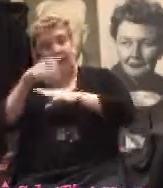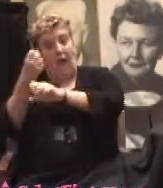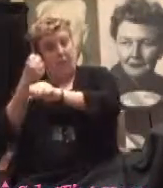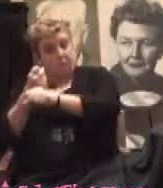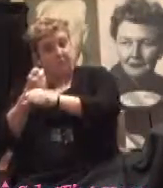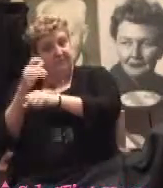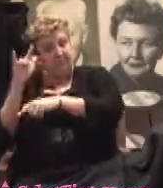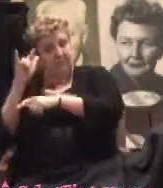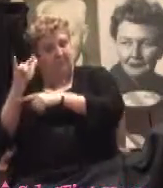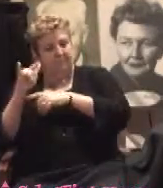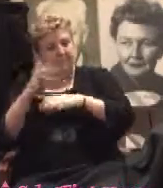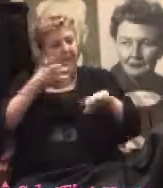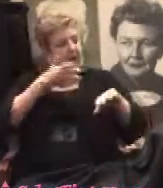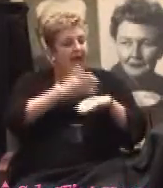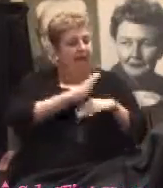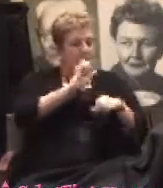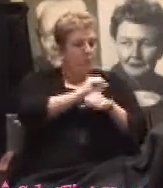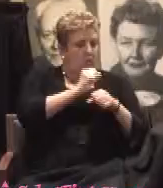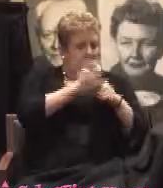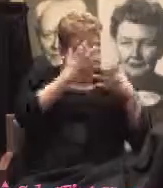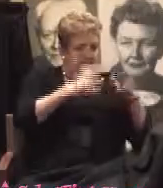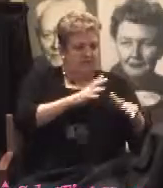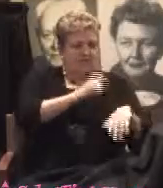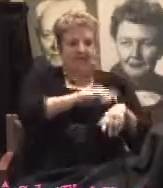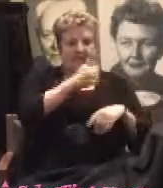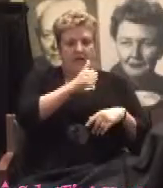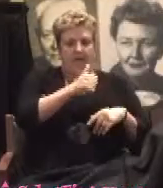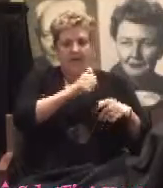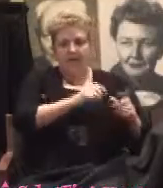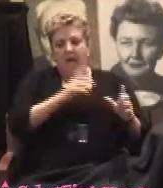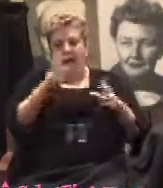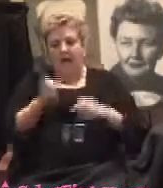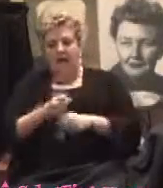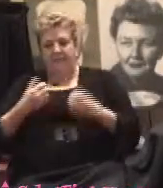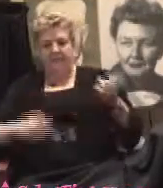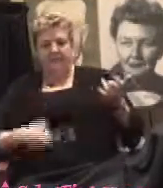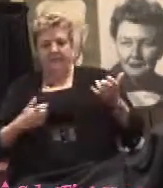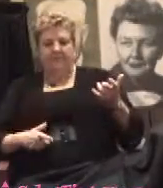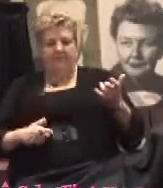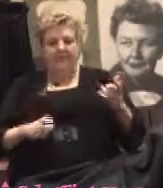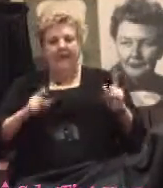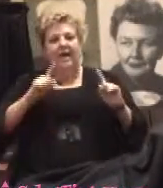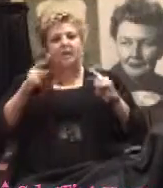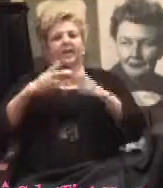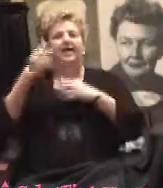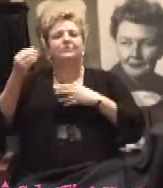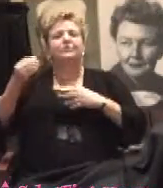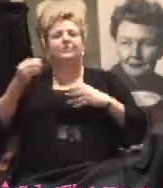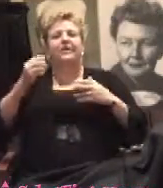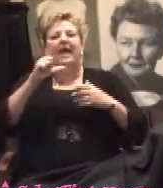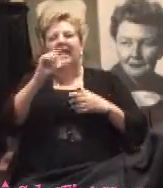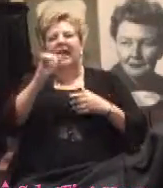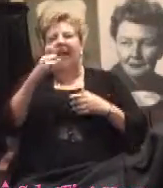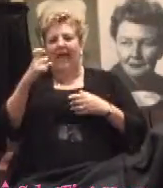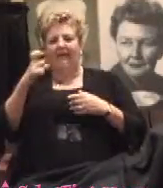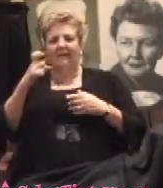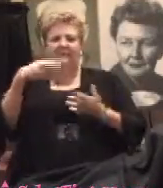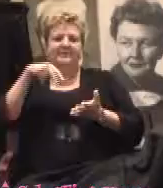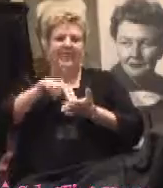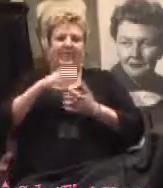I got done with work at 10 o'clock, and I got the guitar out, and I went out to the bus stop, the employee bus stop at LAX. And I'm standing at the bus stop, and I turned to the